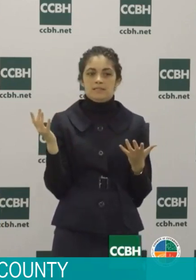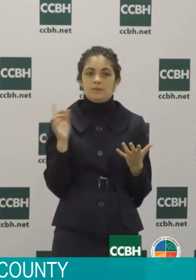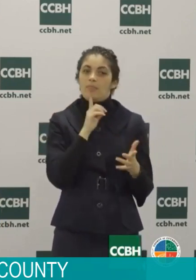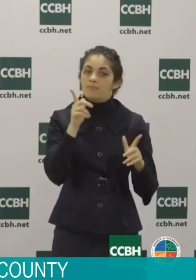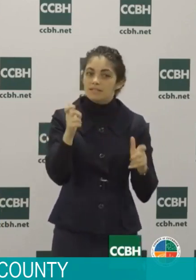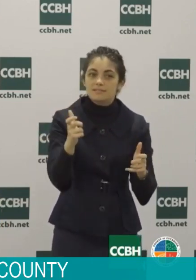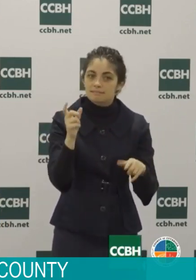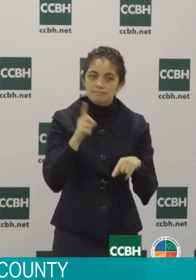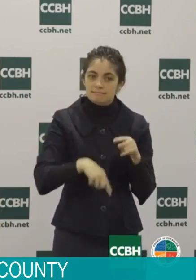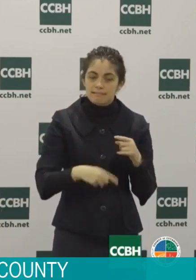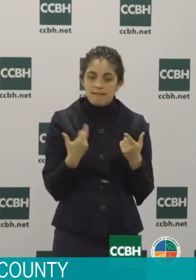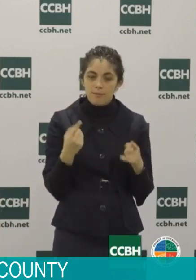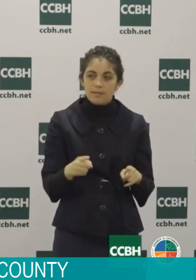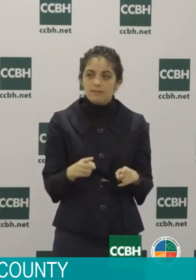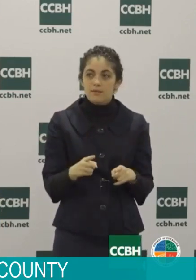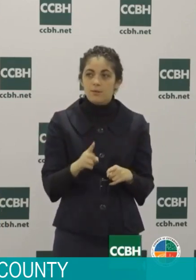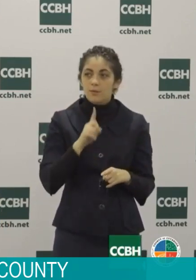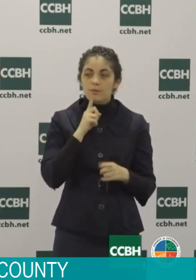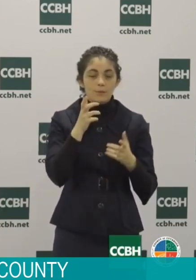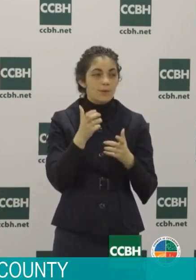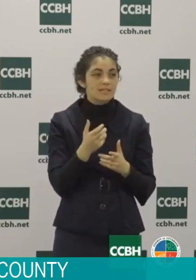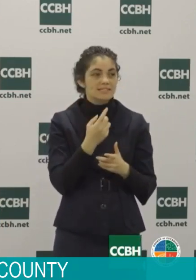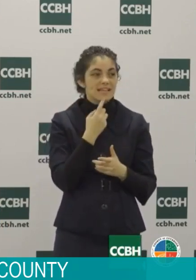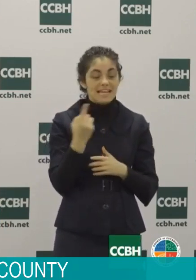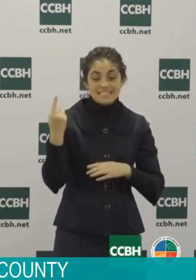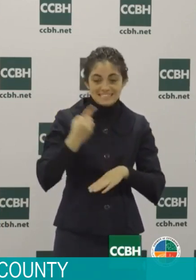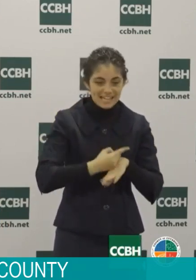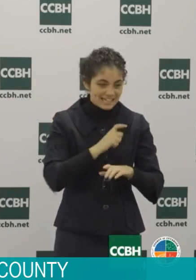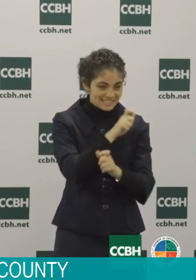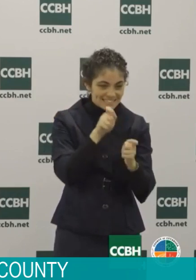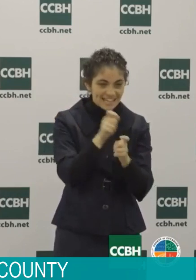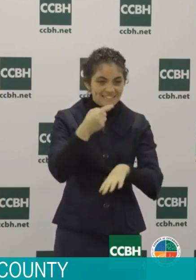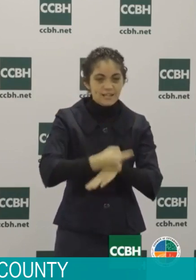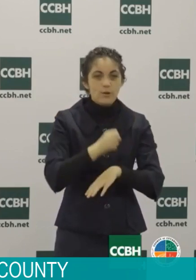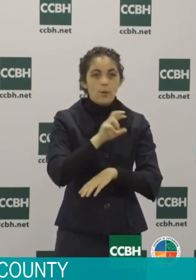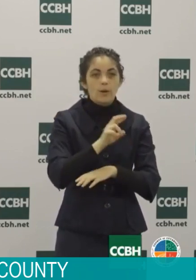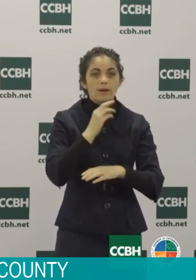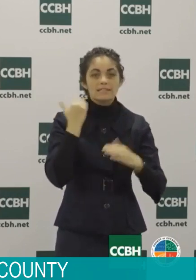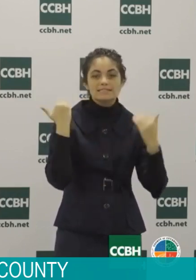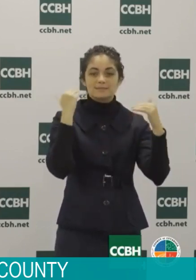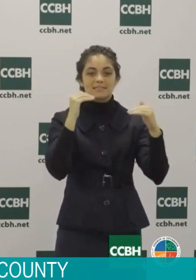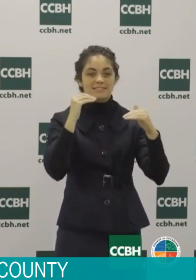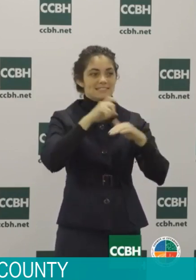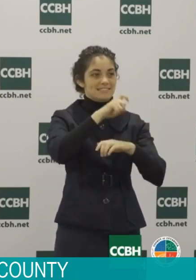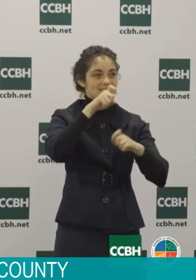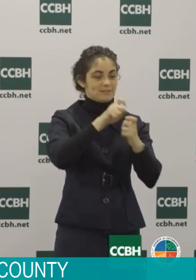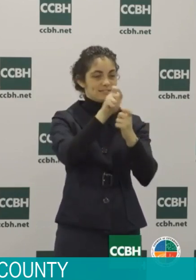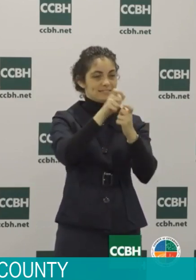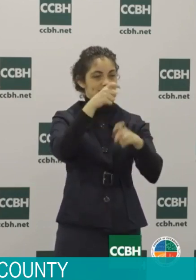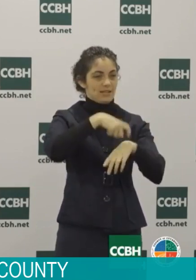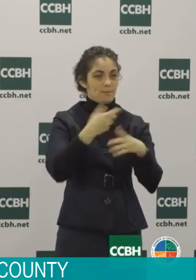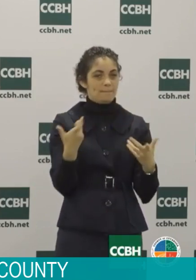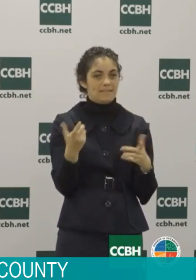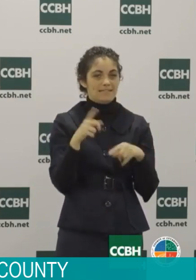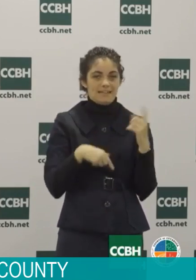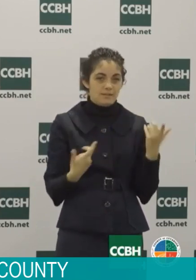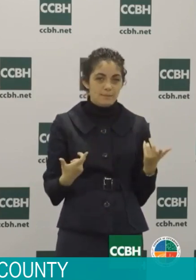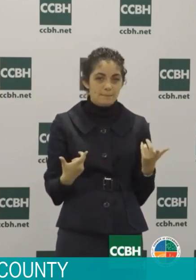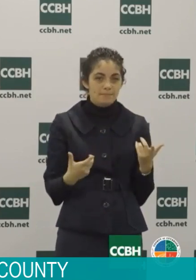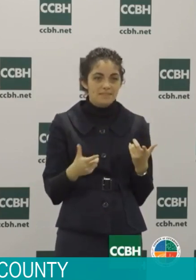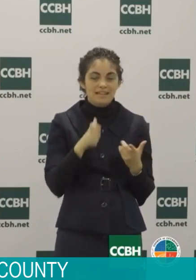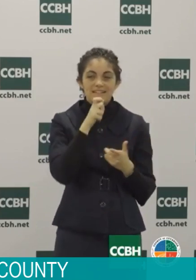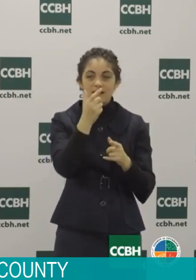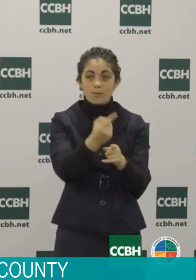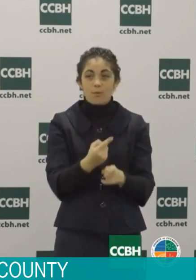quickly. And I would love to be able to give you a date or a very specified timeline, but I think that would be reckless and